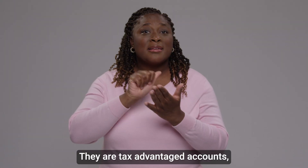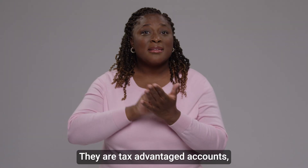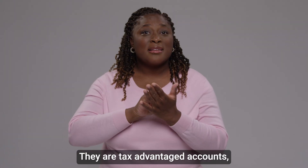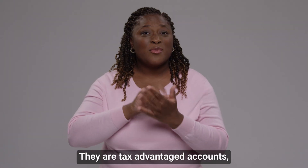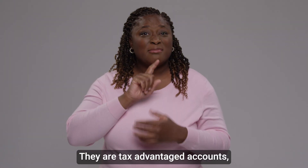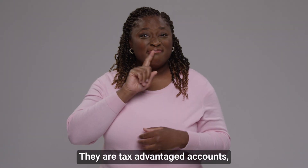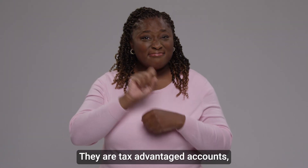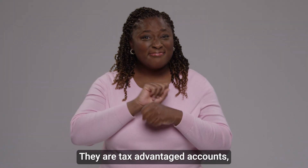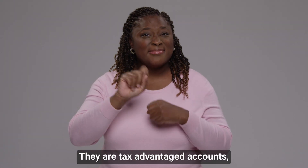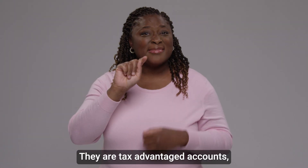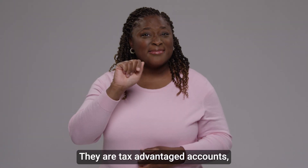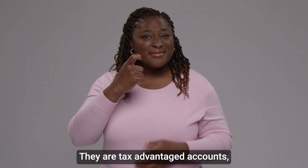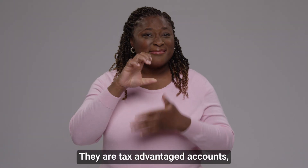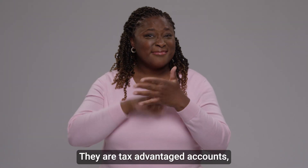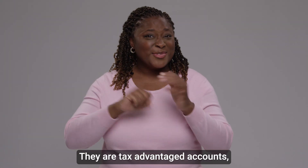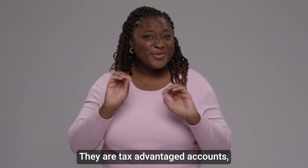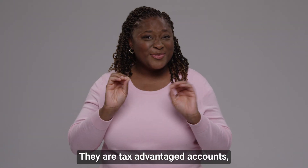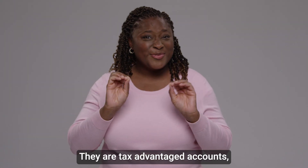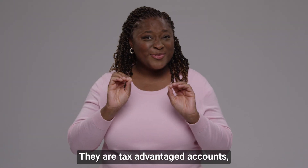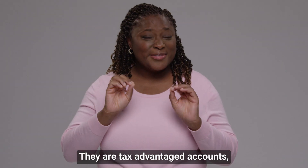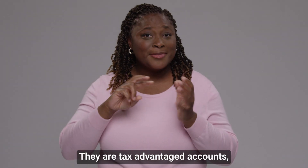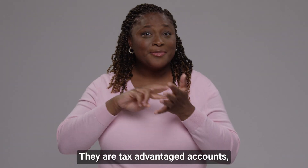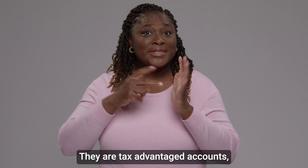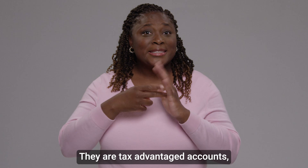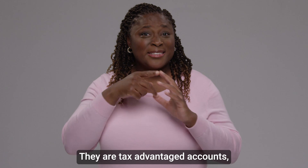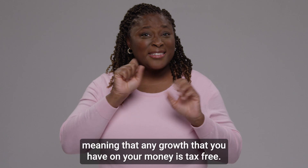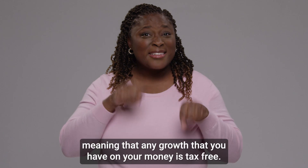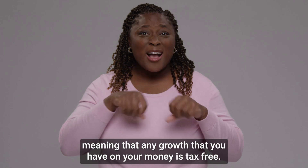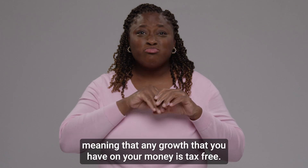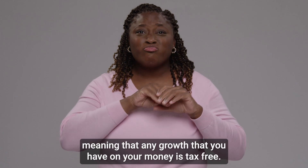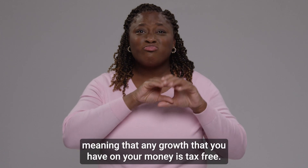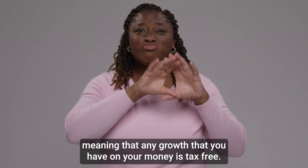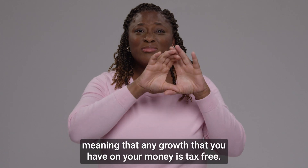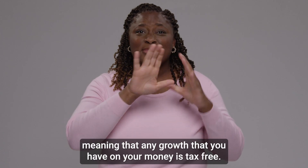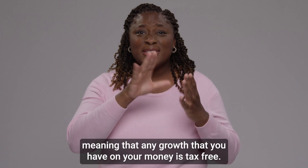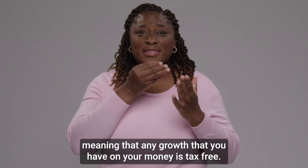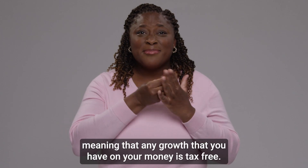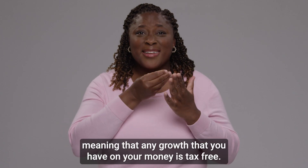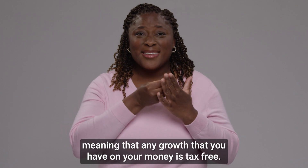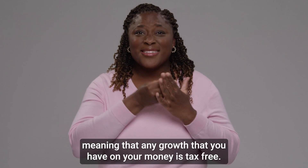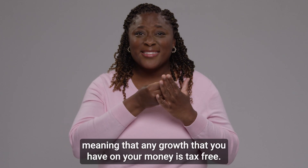They are tax-advantaged accounts, meaning that any growth that you have on your money